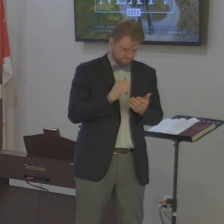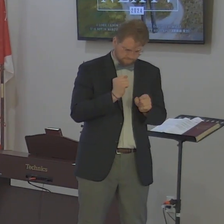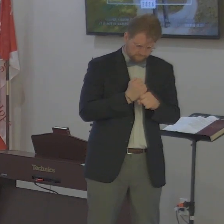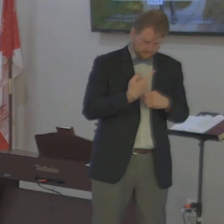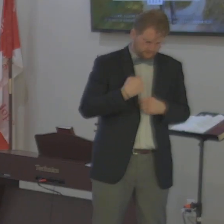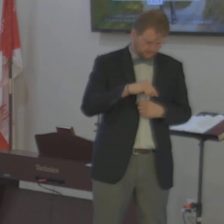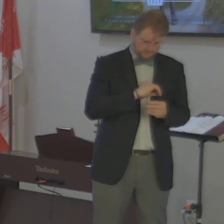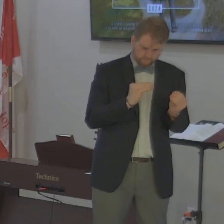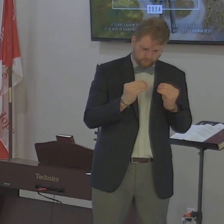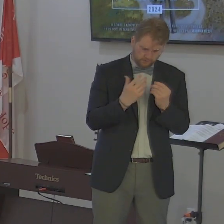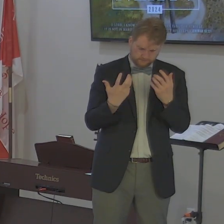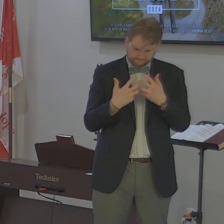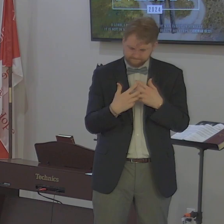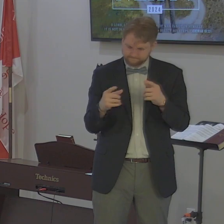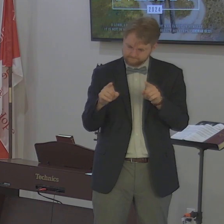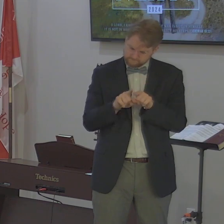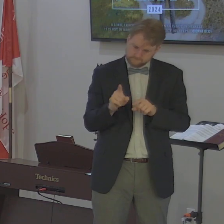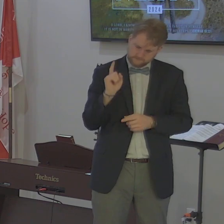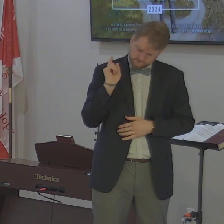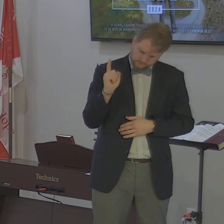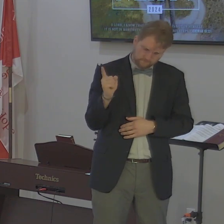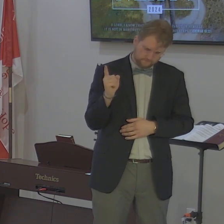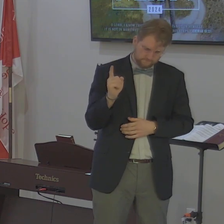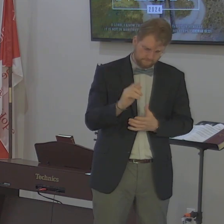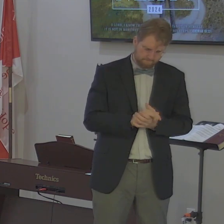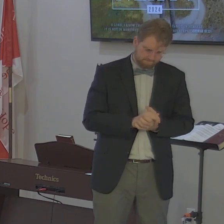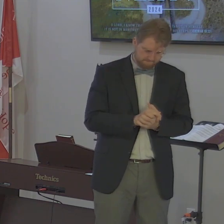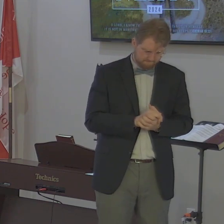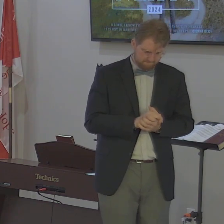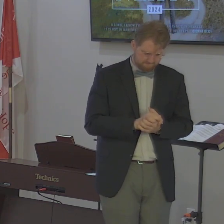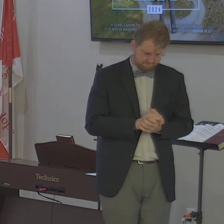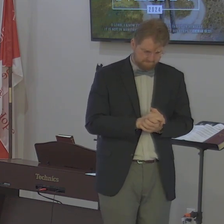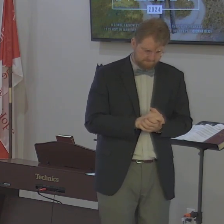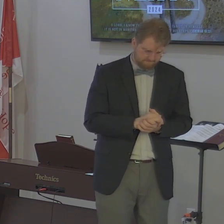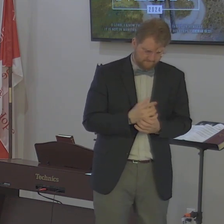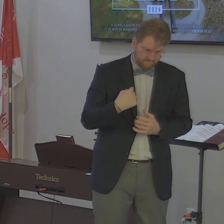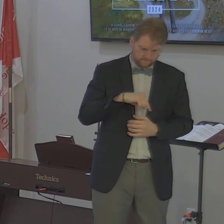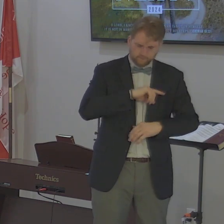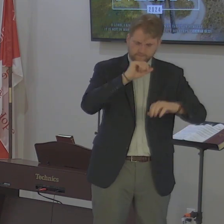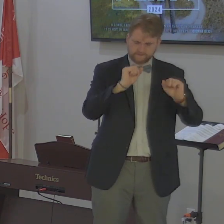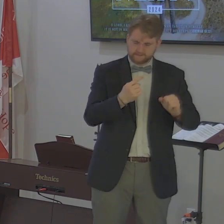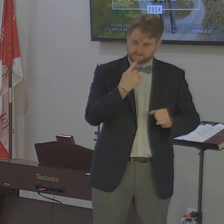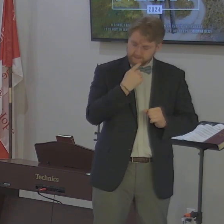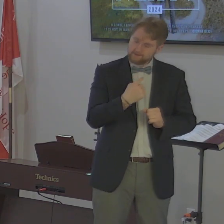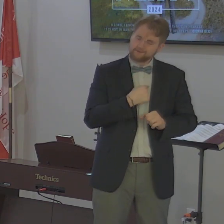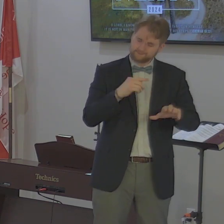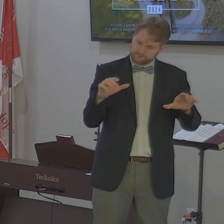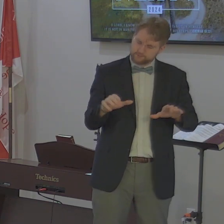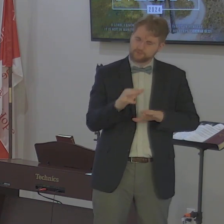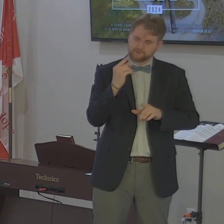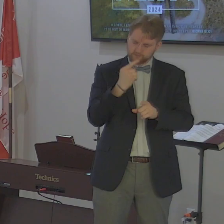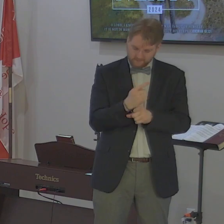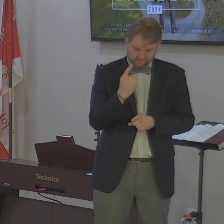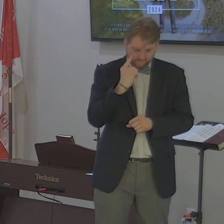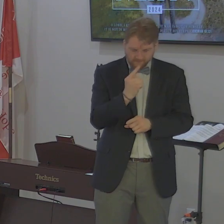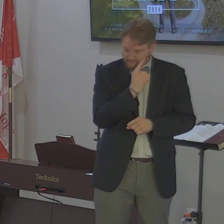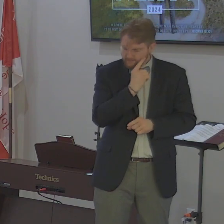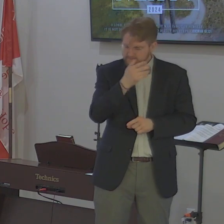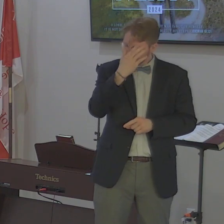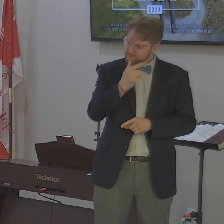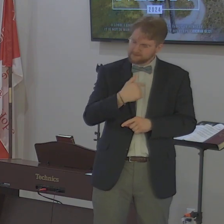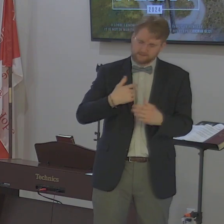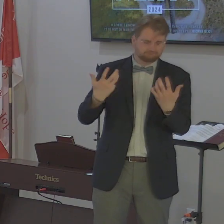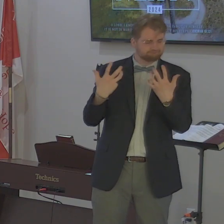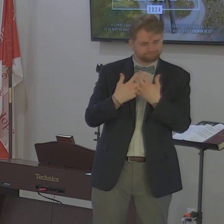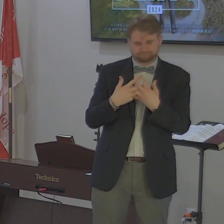from that I can say, oh, I know that. And from that I can say, oh, I am doing right within the eyes of God. And from that I can say, oh, I do know that God wants to bless